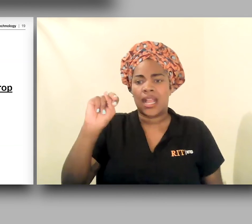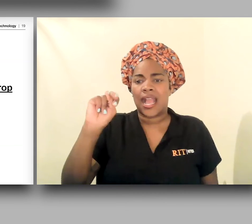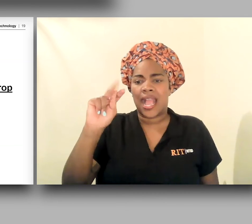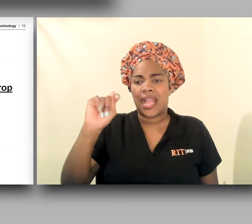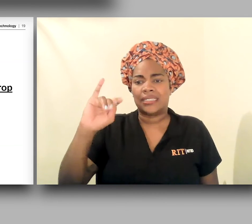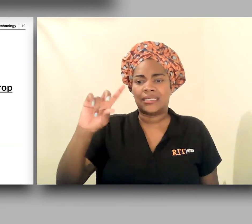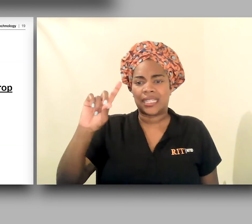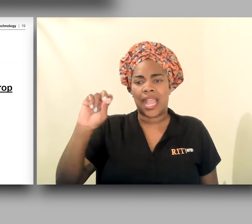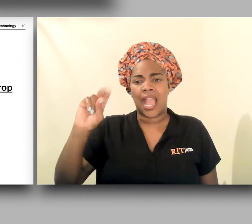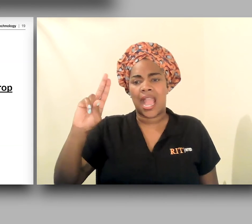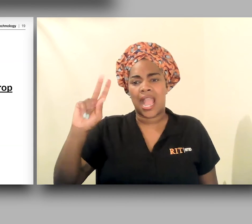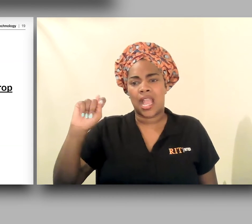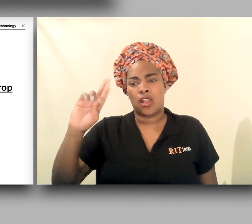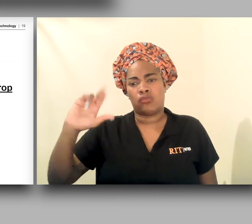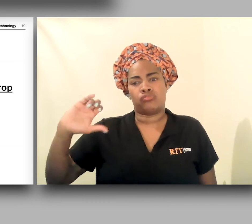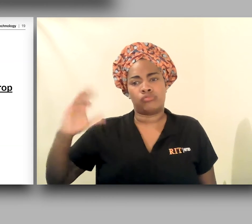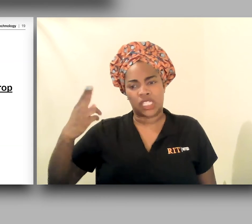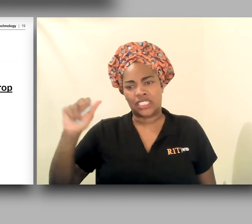at